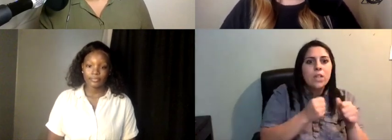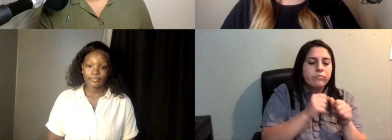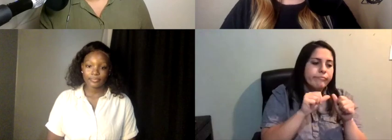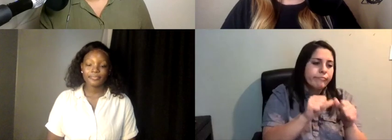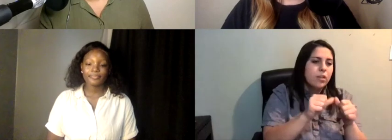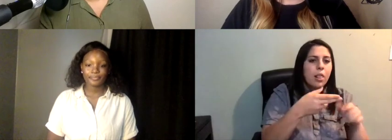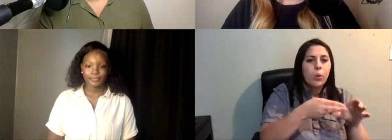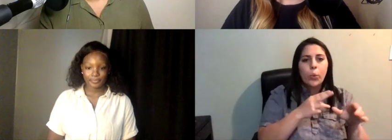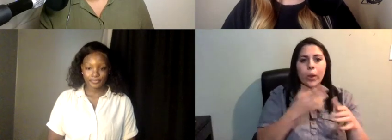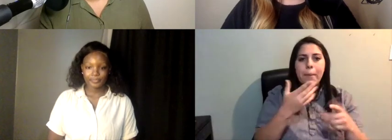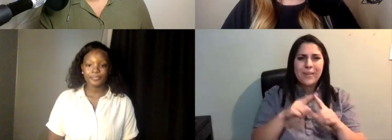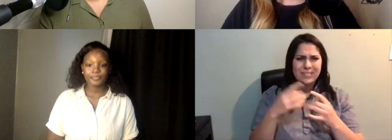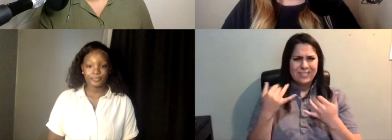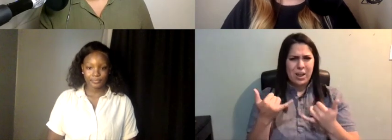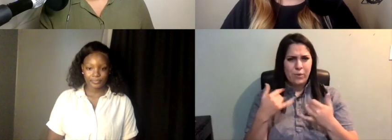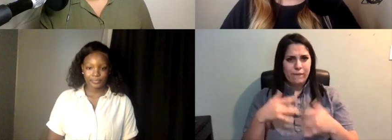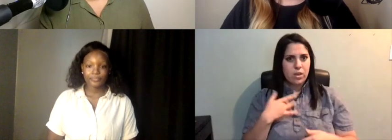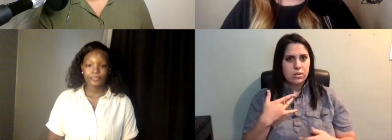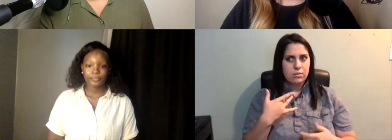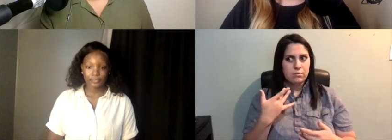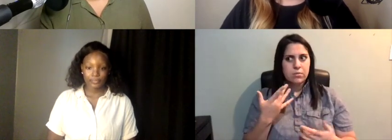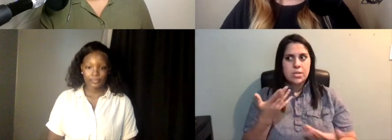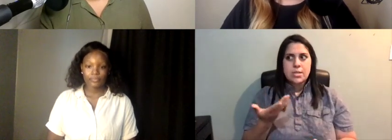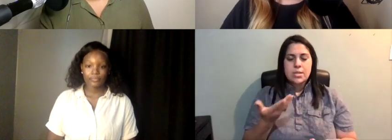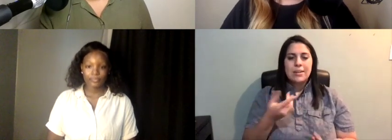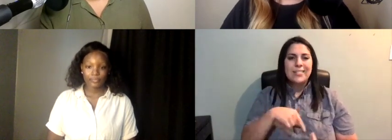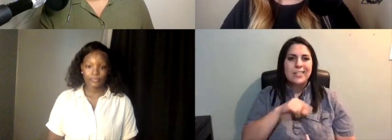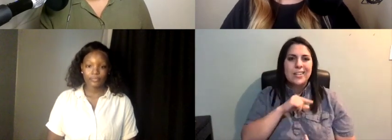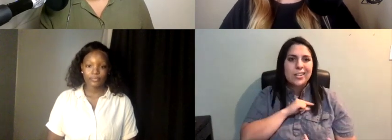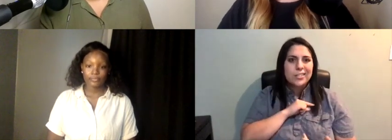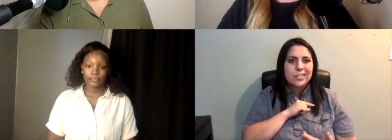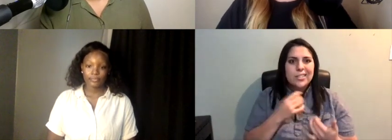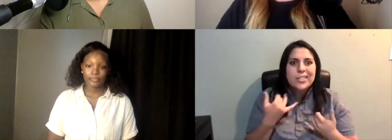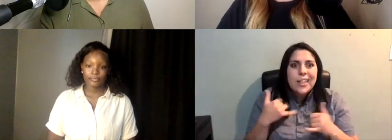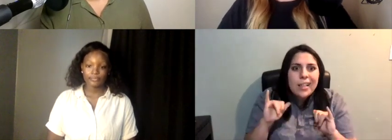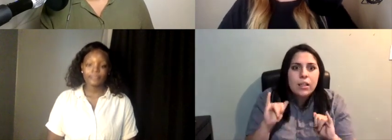this mentality or feeling of guilt when we're leaving a job